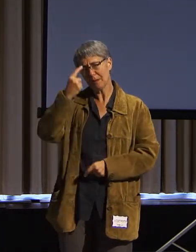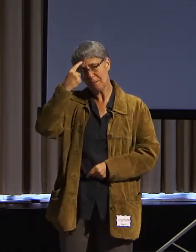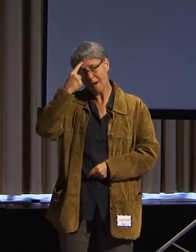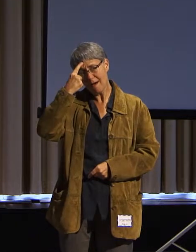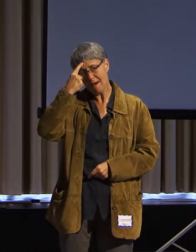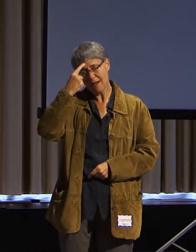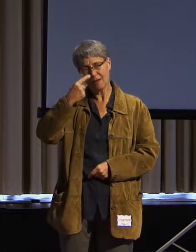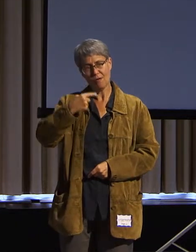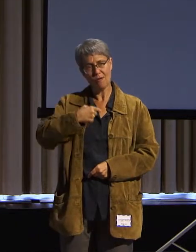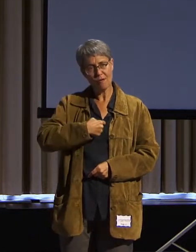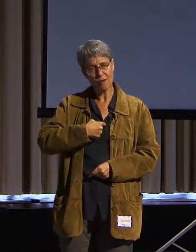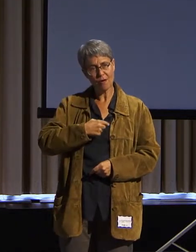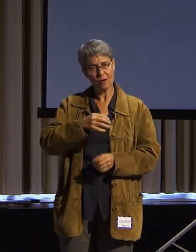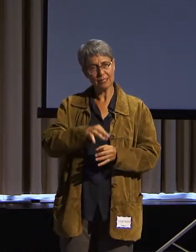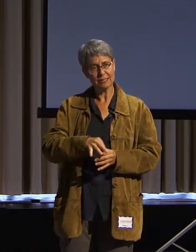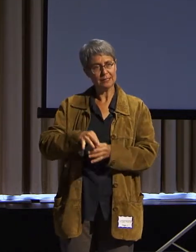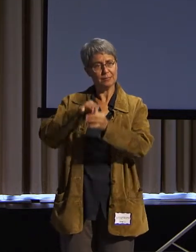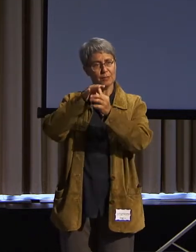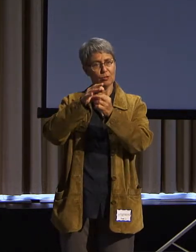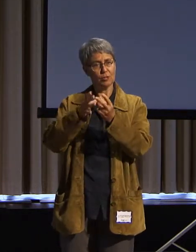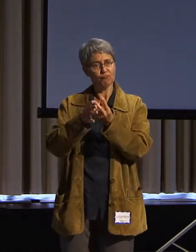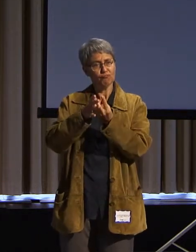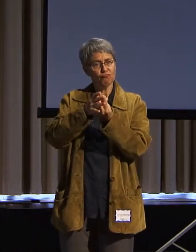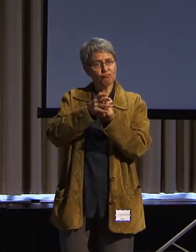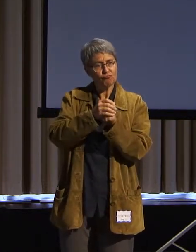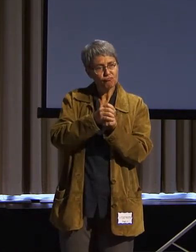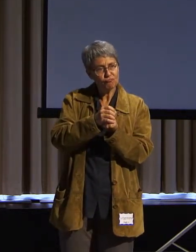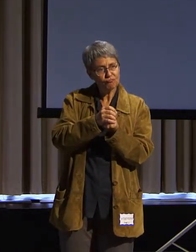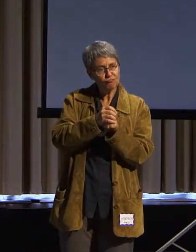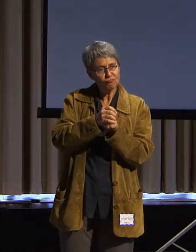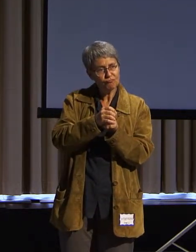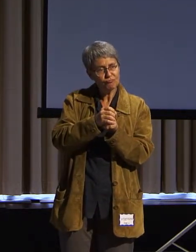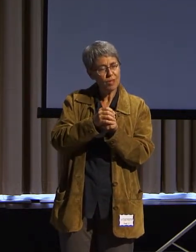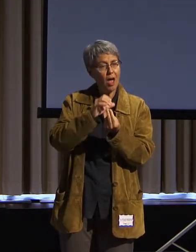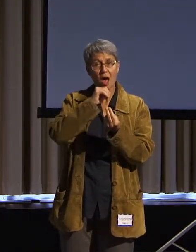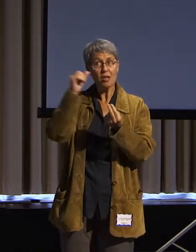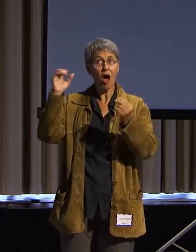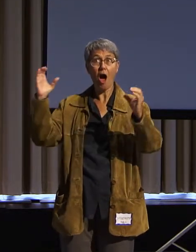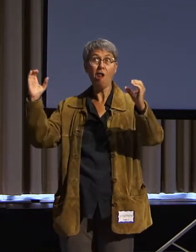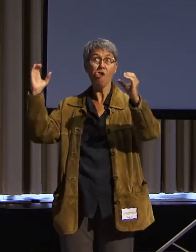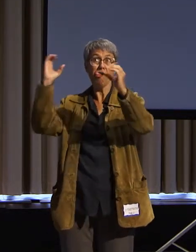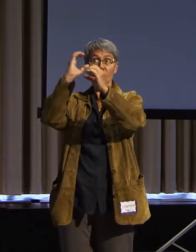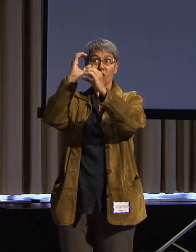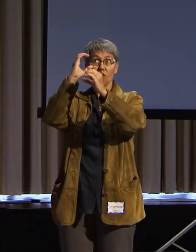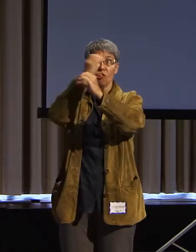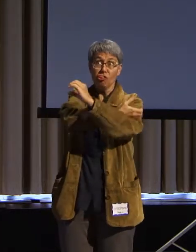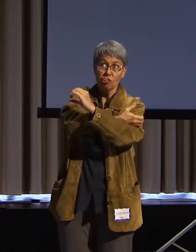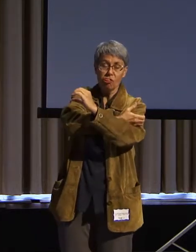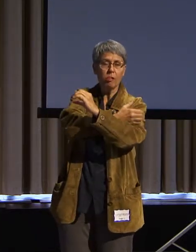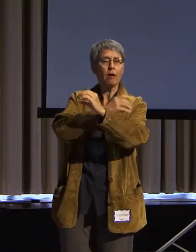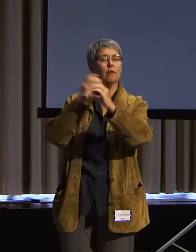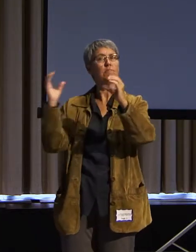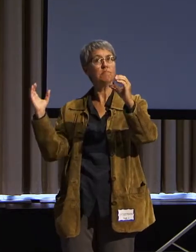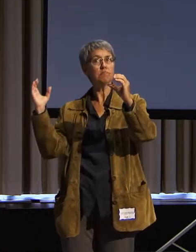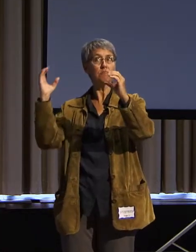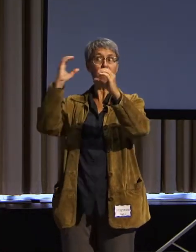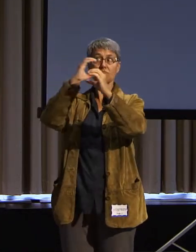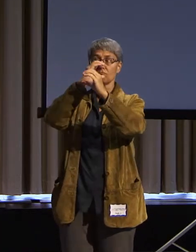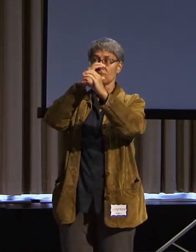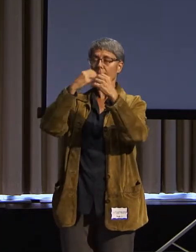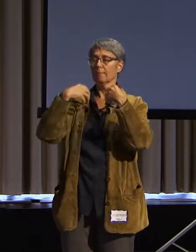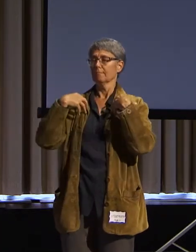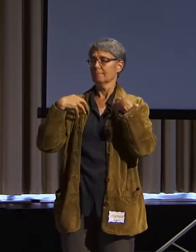life eclipse passes through. By letting the act of surrender become a more complex experience, not